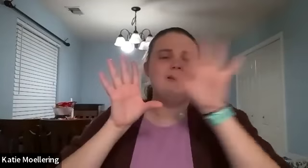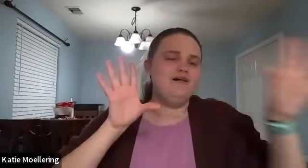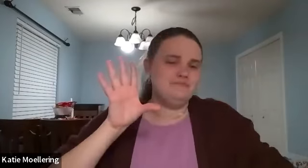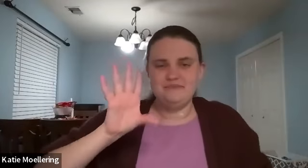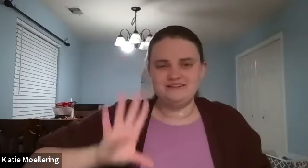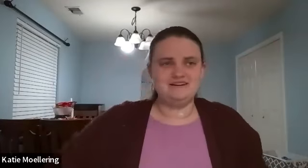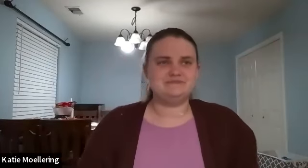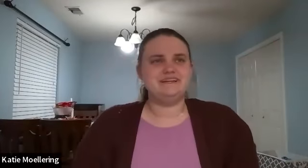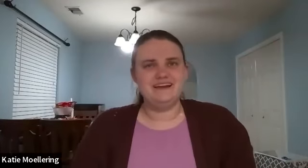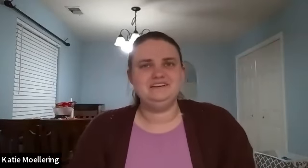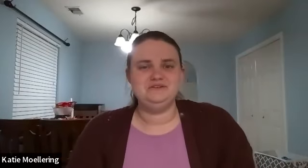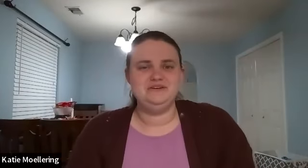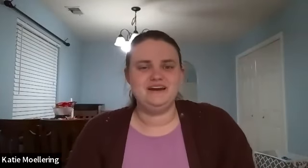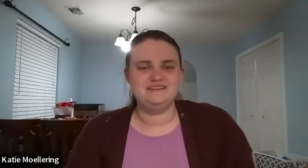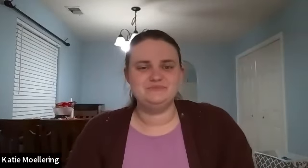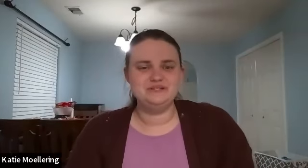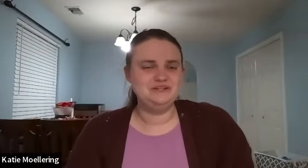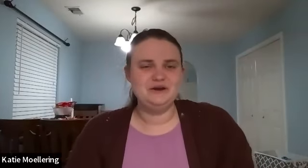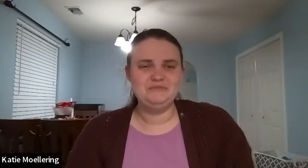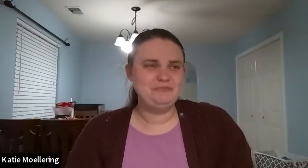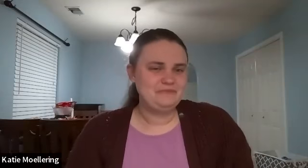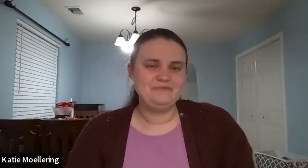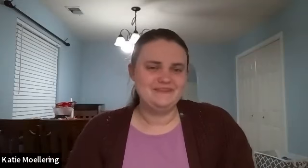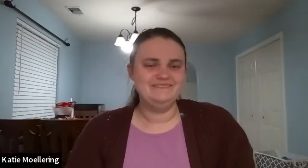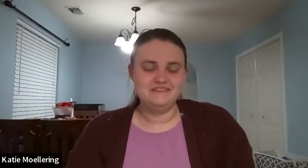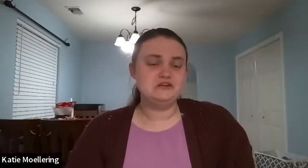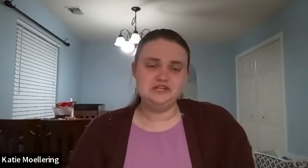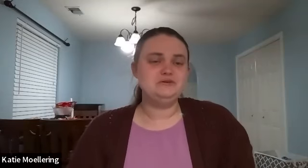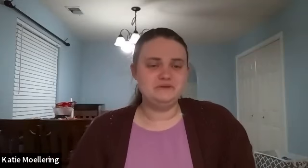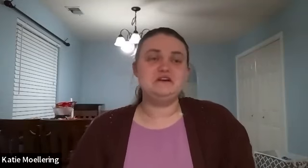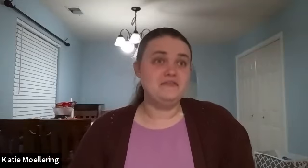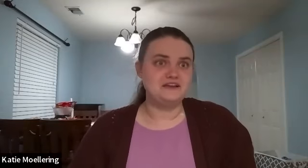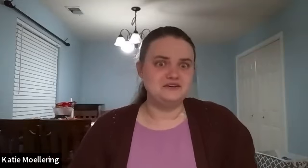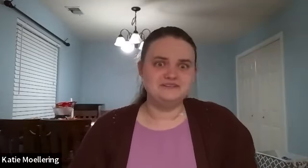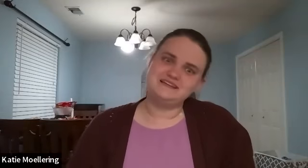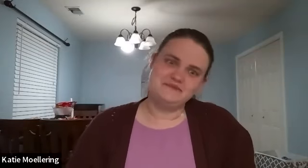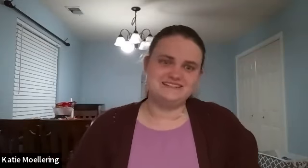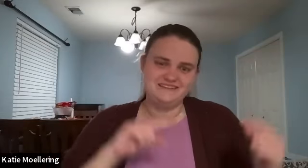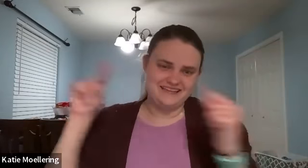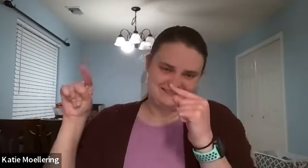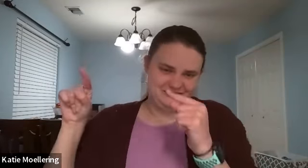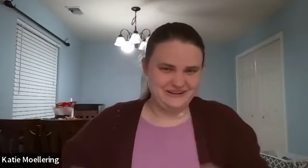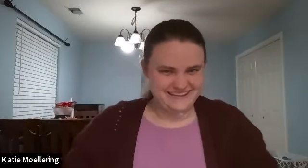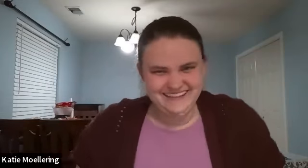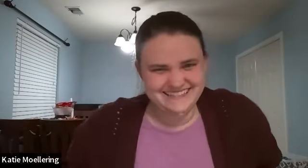all up on my dogs. I'm like, I know you guys, but you know, they're cute, but they're not that cute. Let's come back to the lesson real quick.